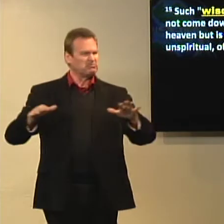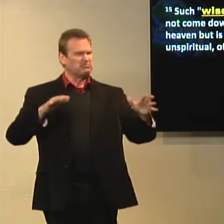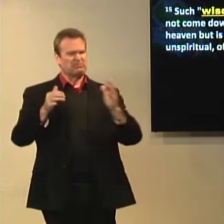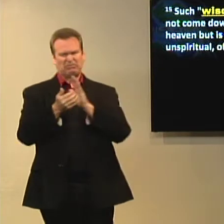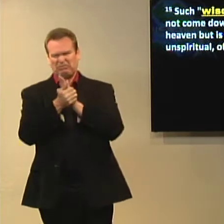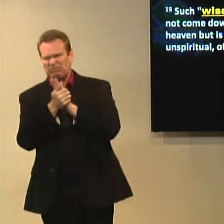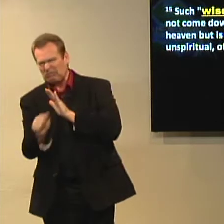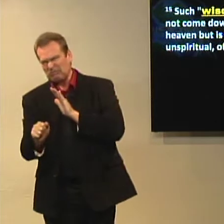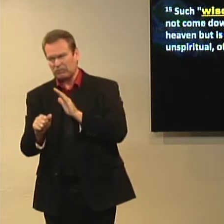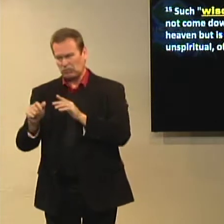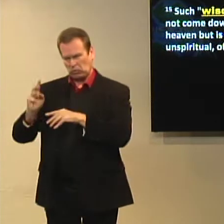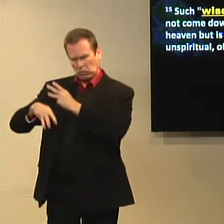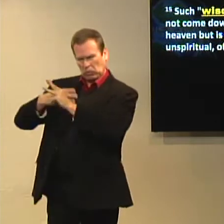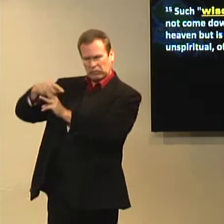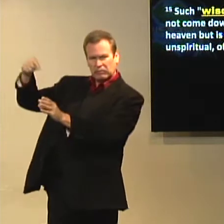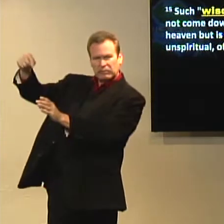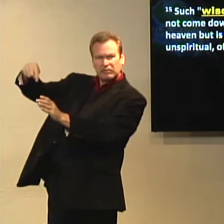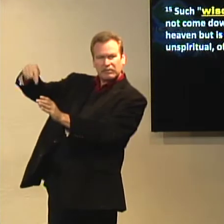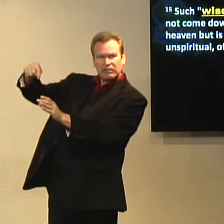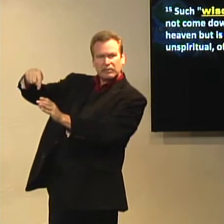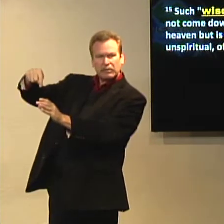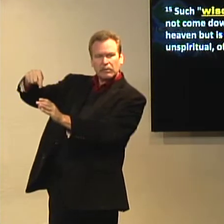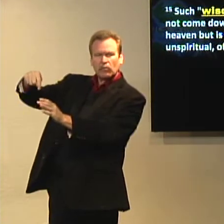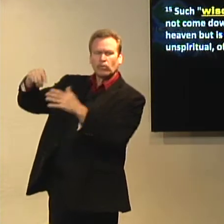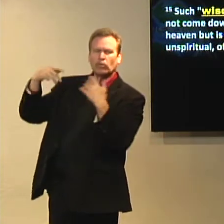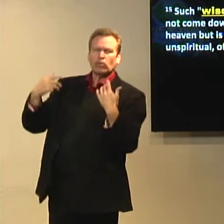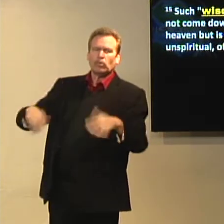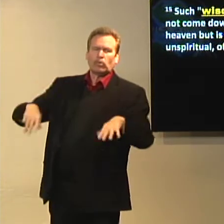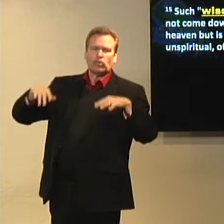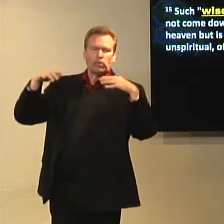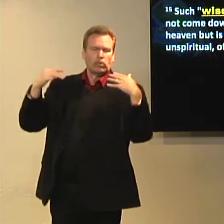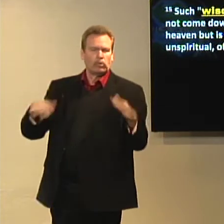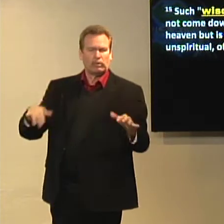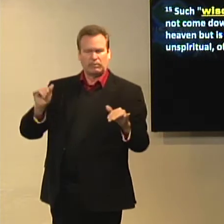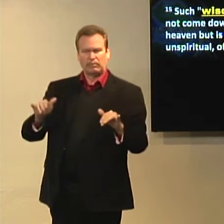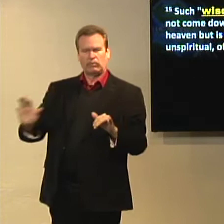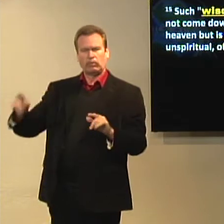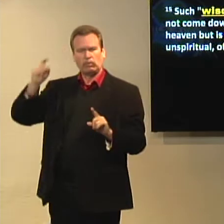this kind of worldly wisdom.